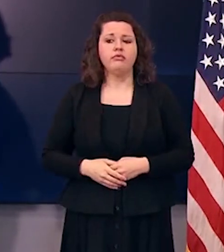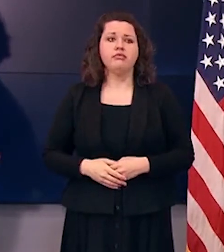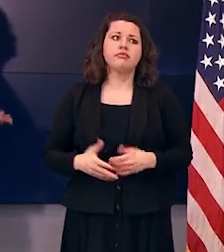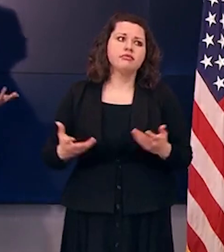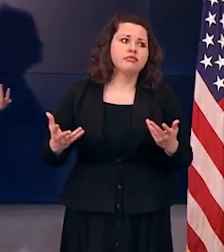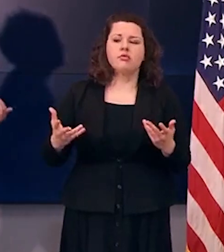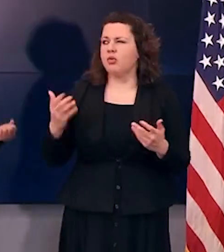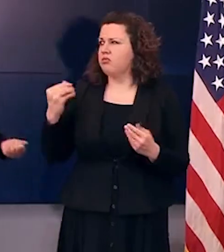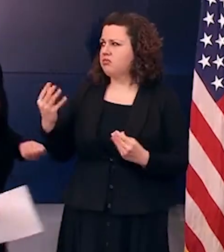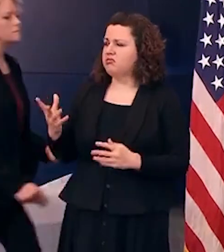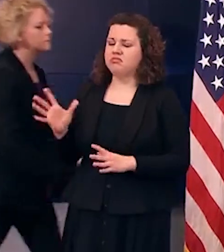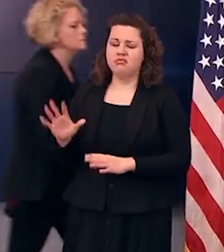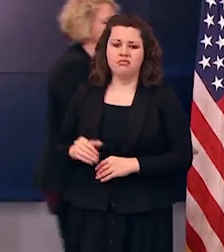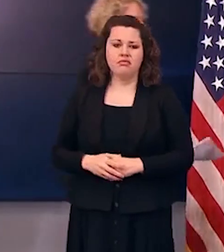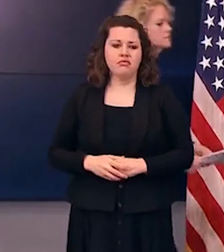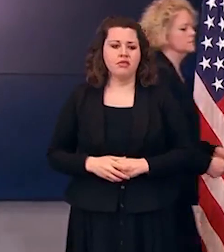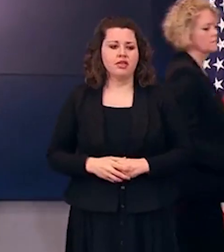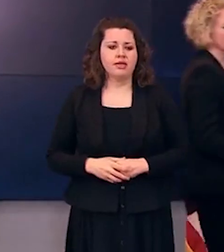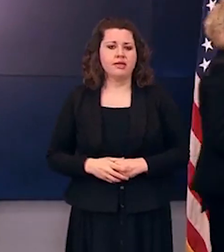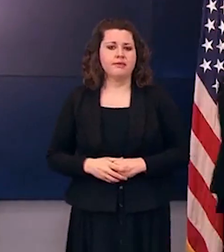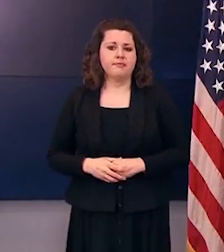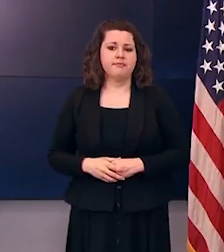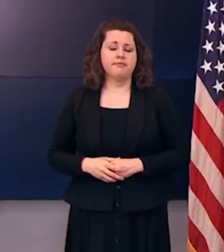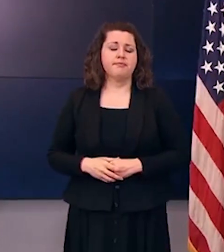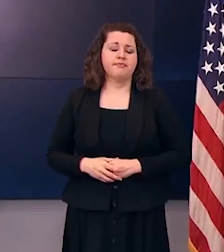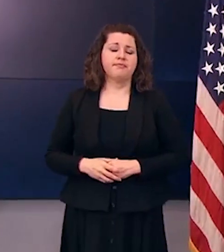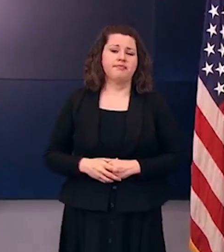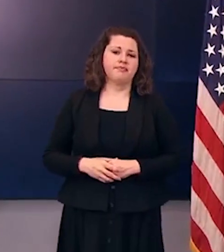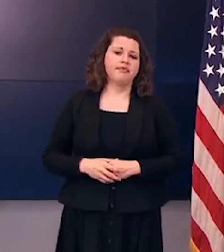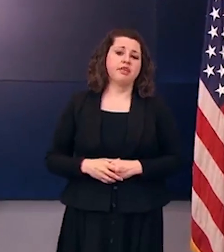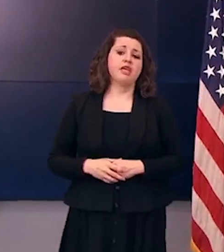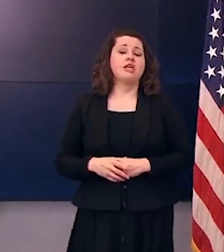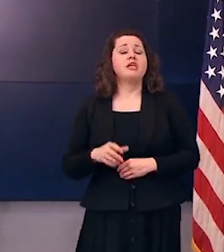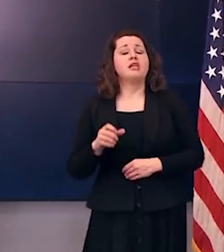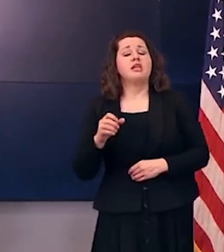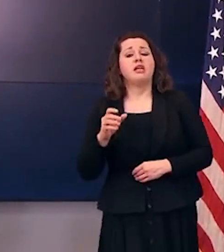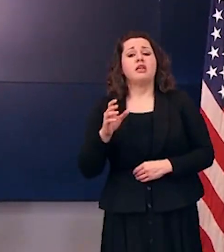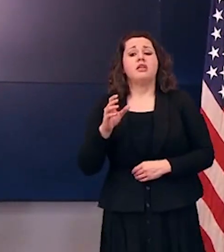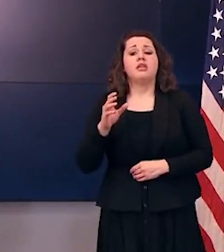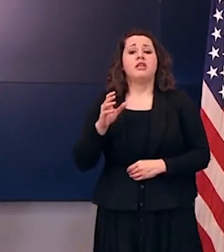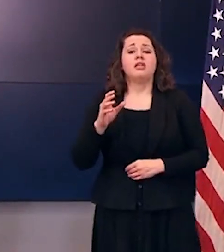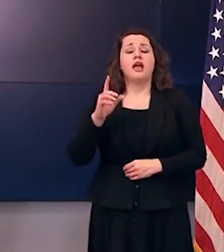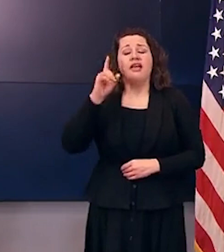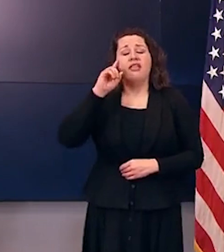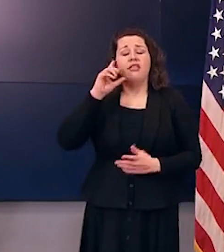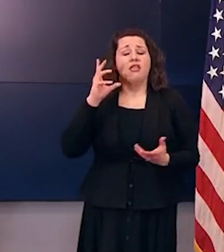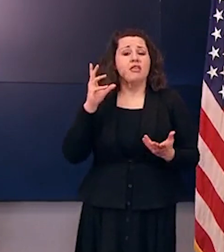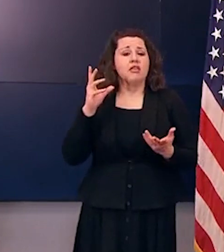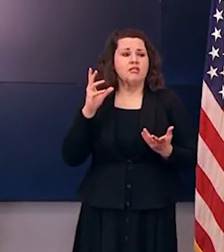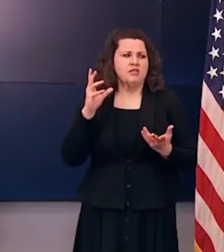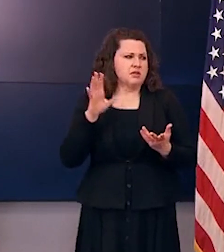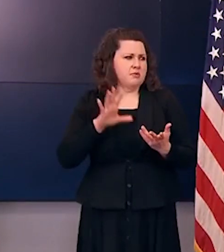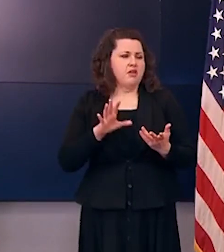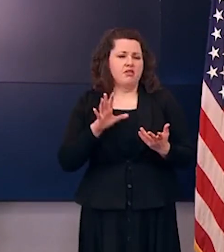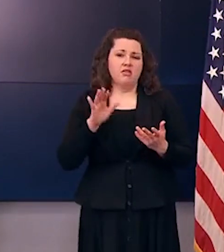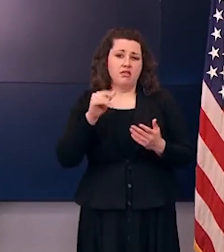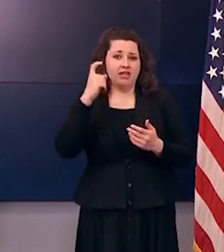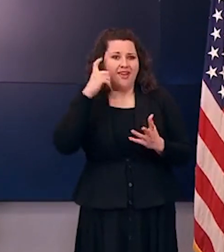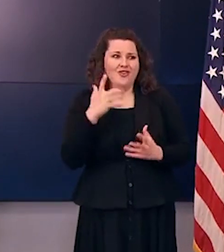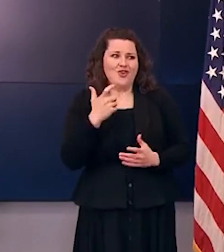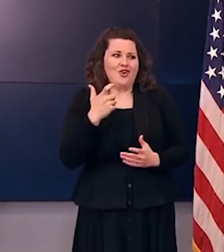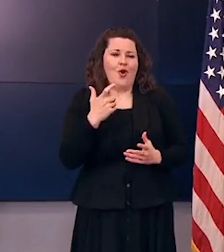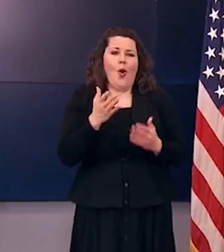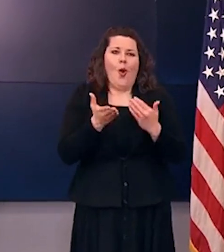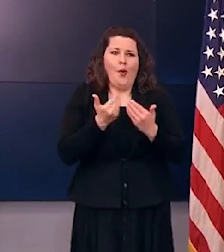well, why don't I let you, Sarah, talk about the numbers? I was going to say, I mean, I think that, and I think this is about what the governor was just